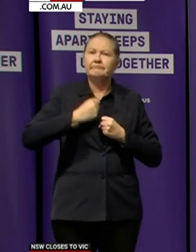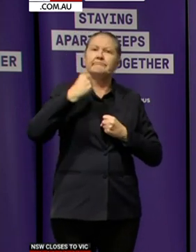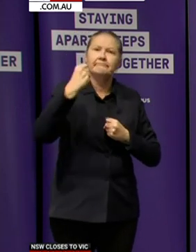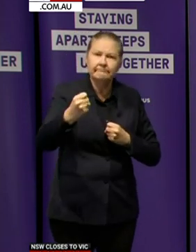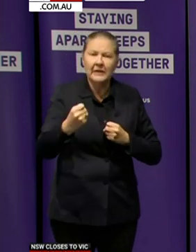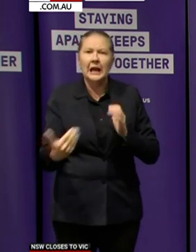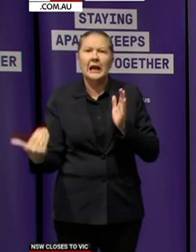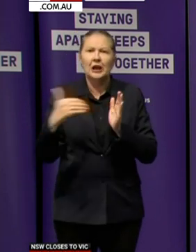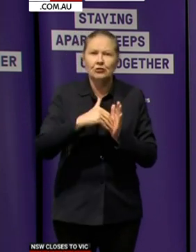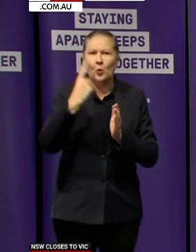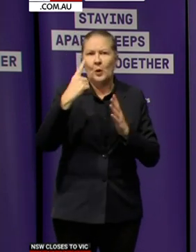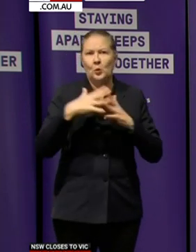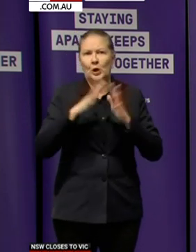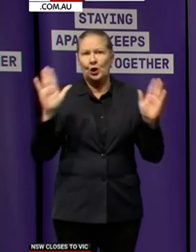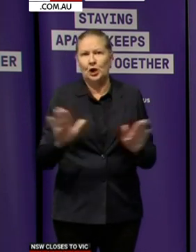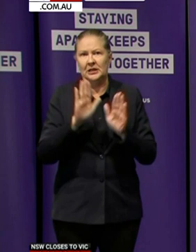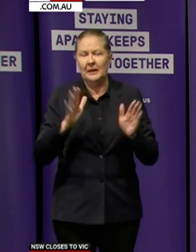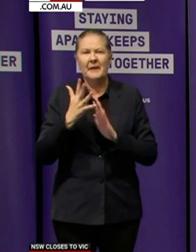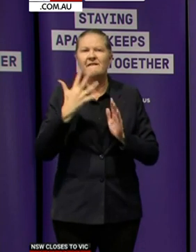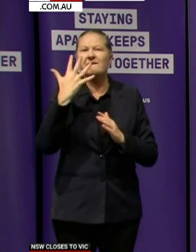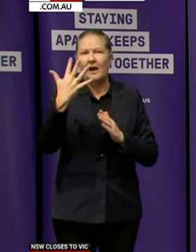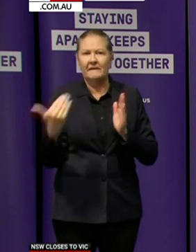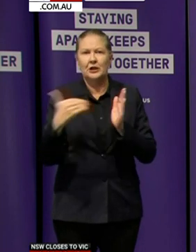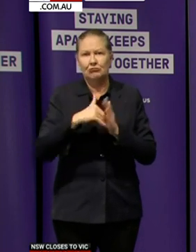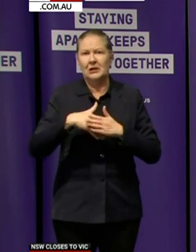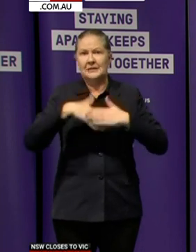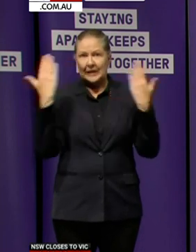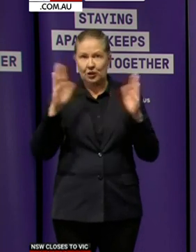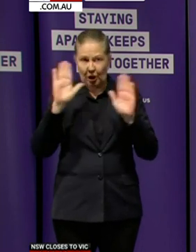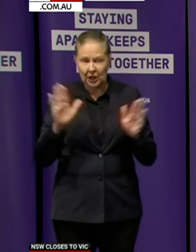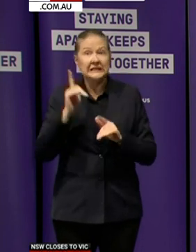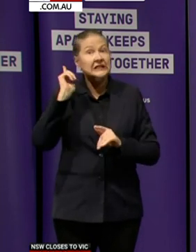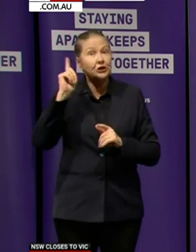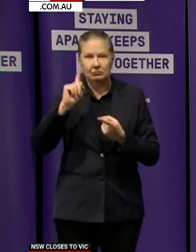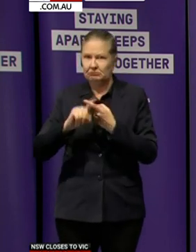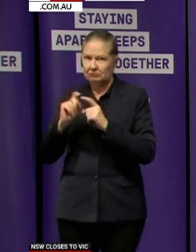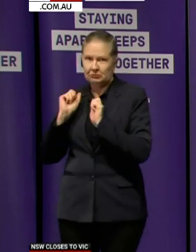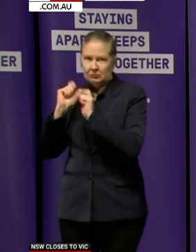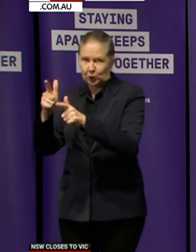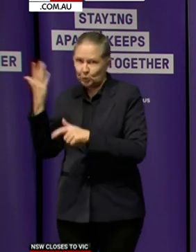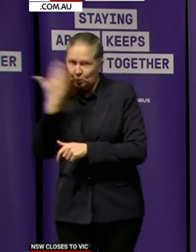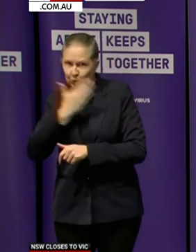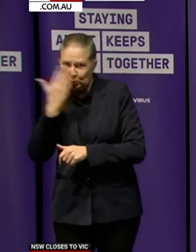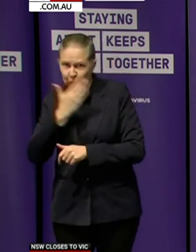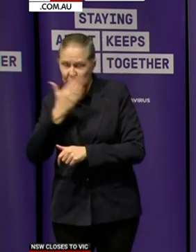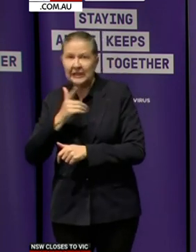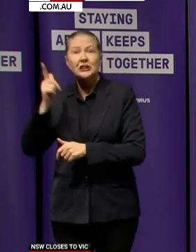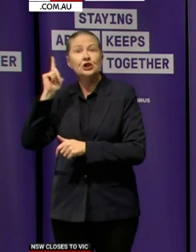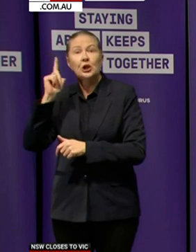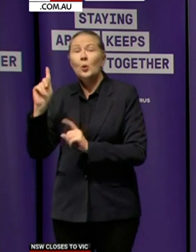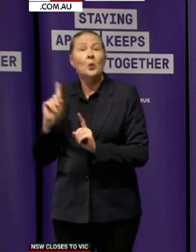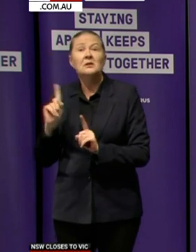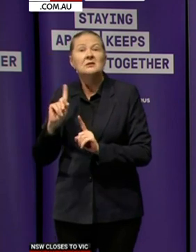week. Teachers will be at work, they'll be at school, and they will be doing 2 things.